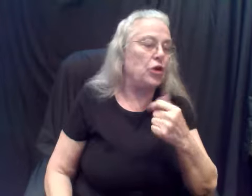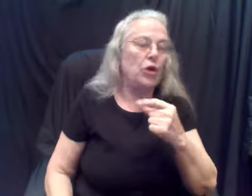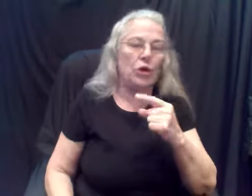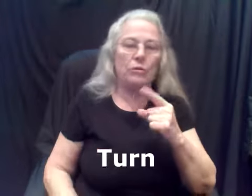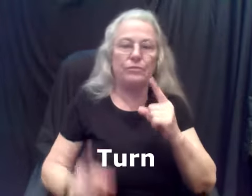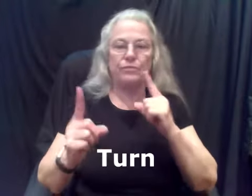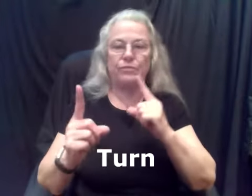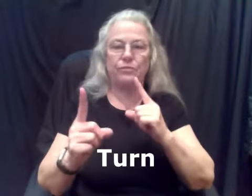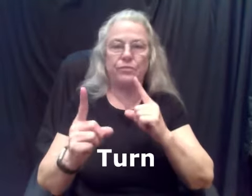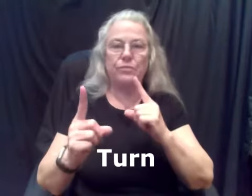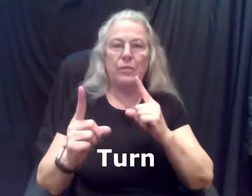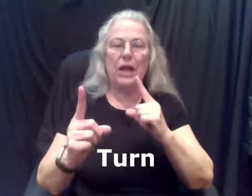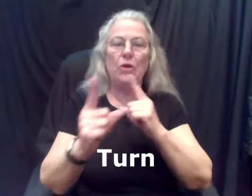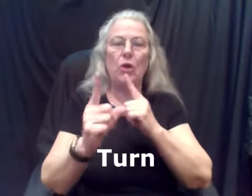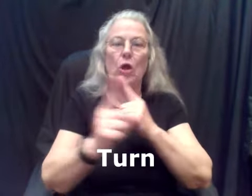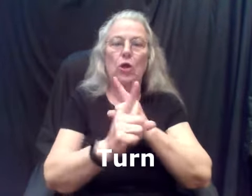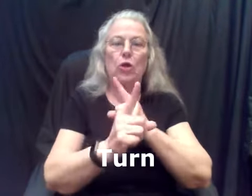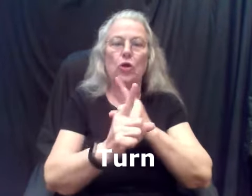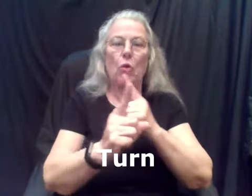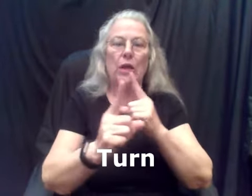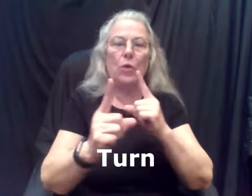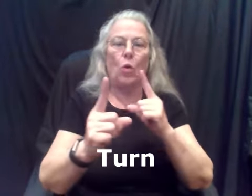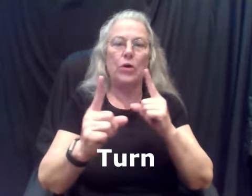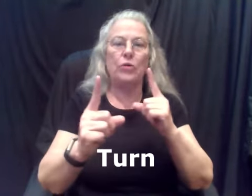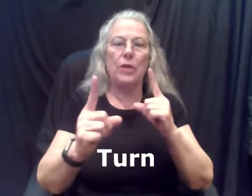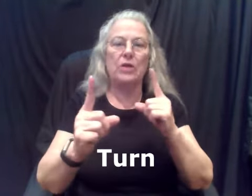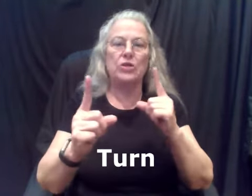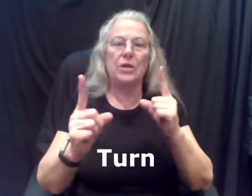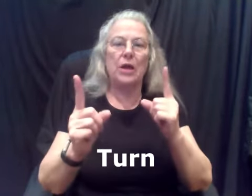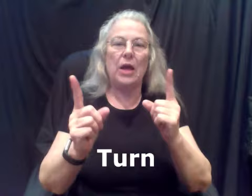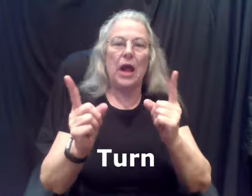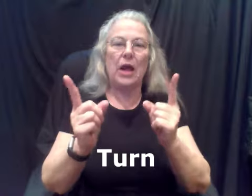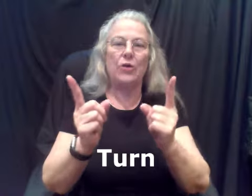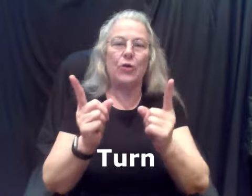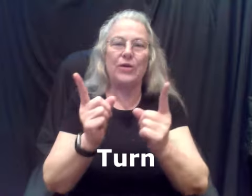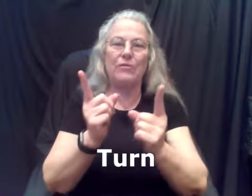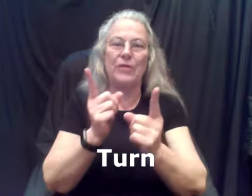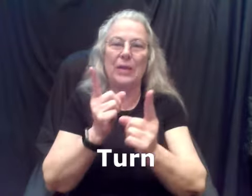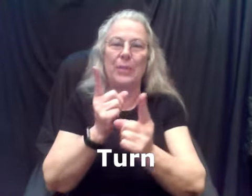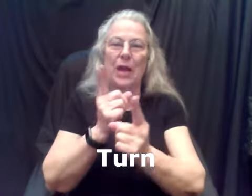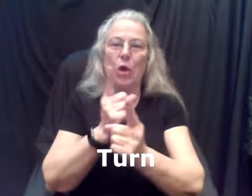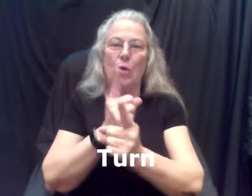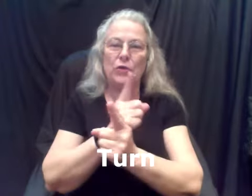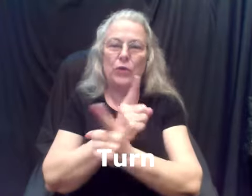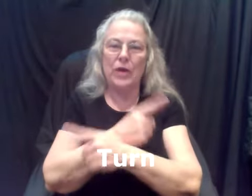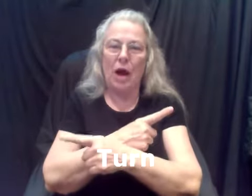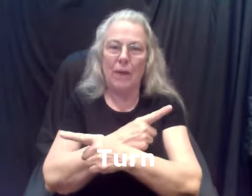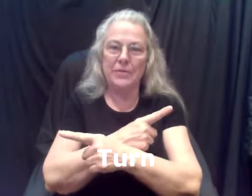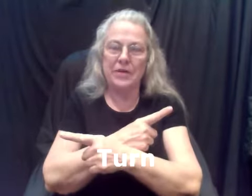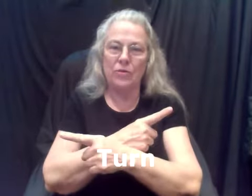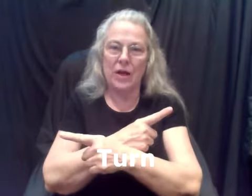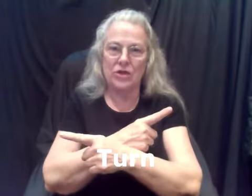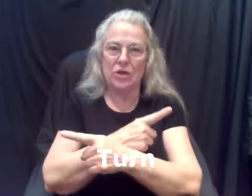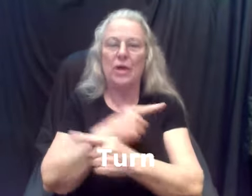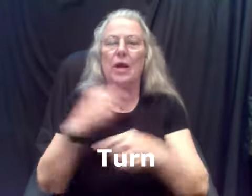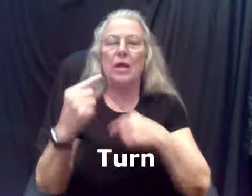Turn. And you're going in one direction, and you're going to flip and go into an opposite direction. They're going